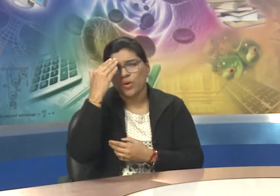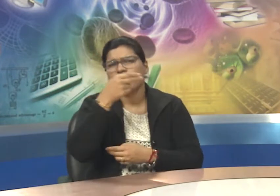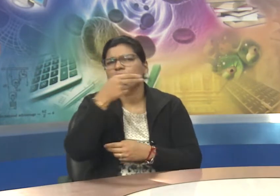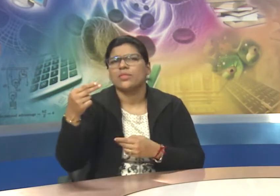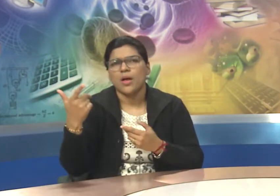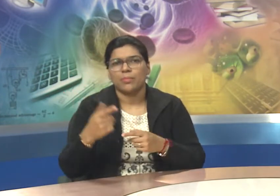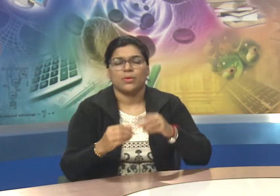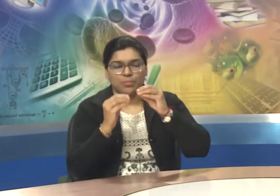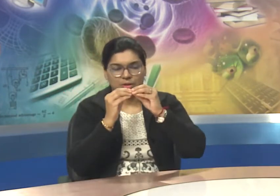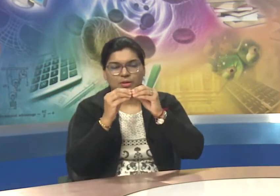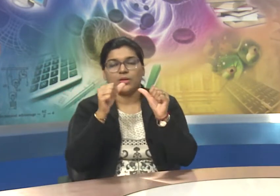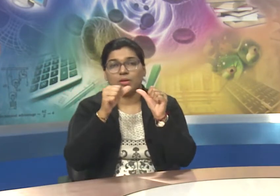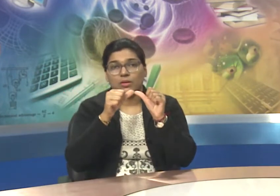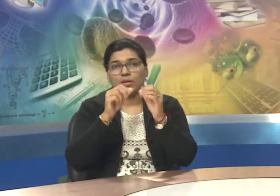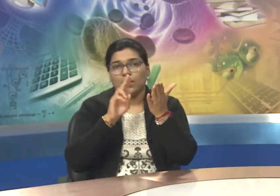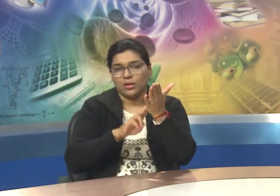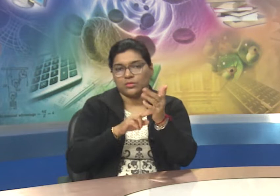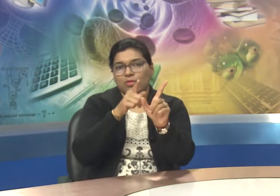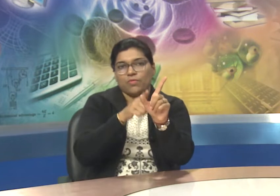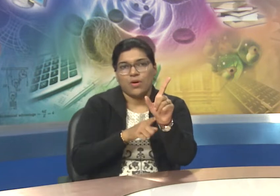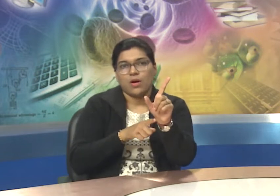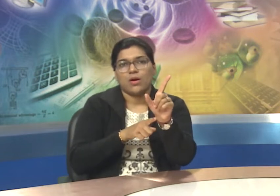The banyan tree, which is